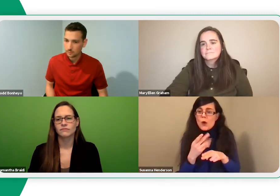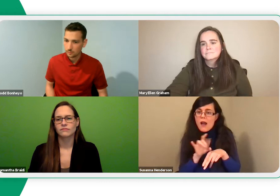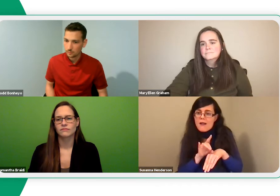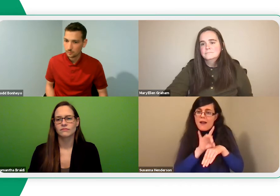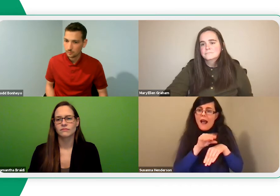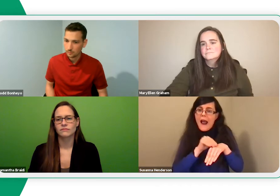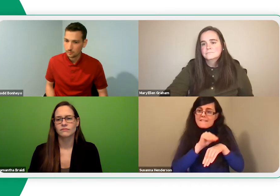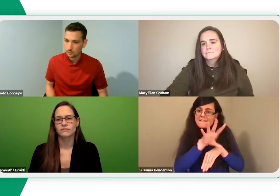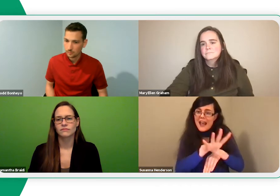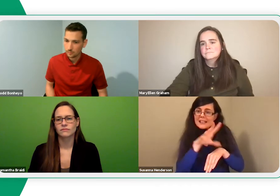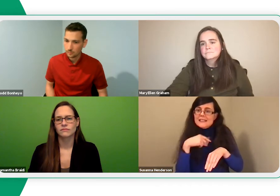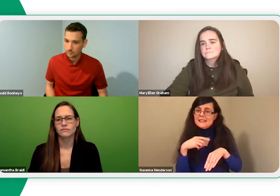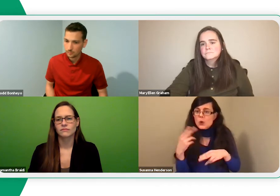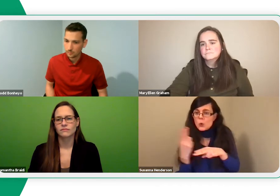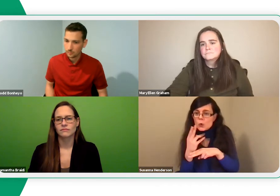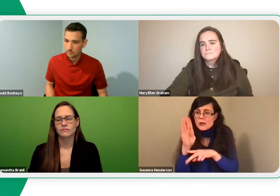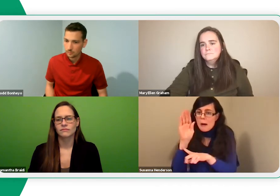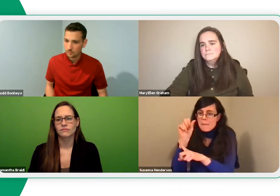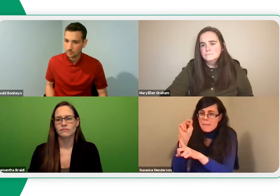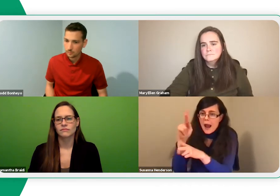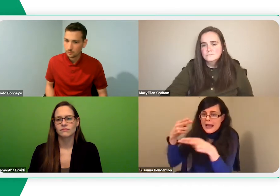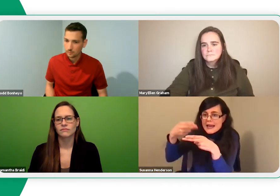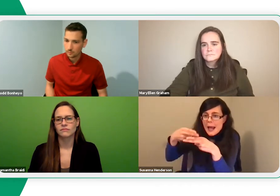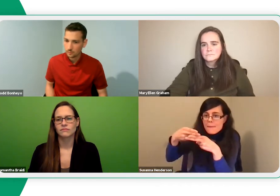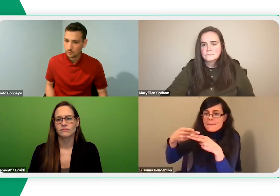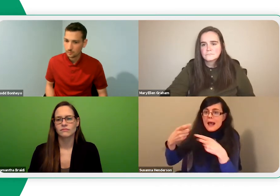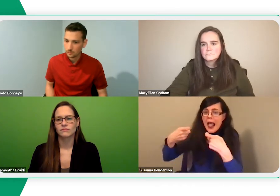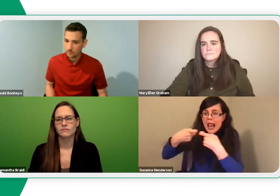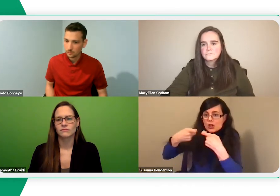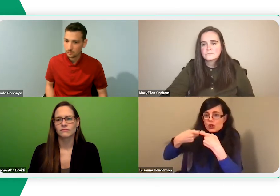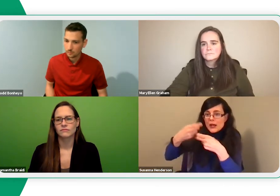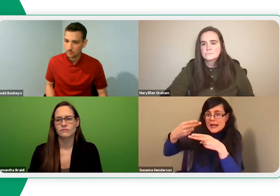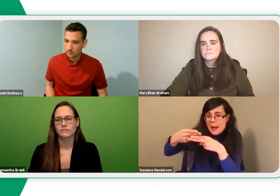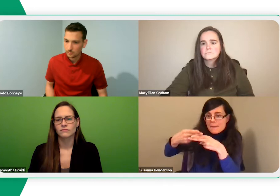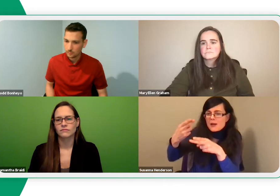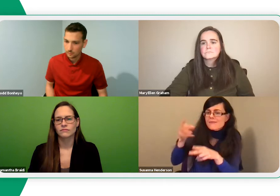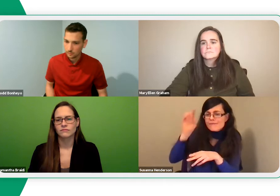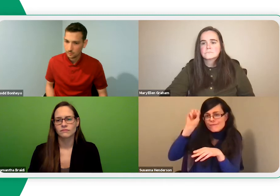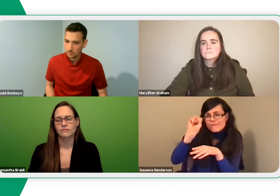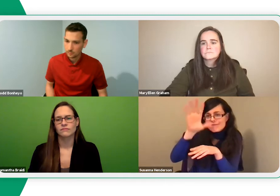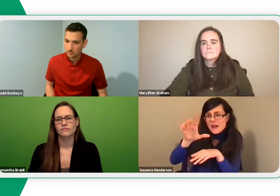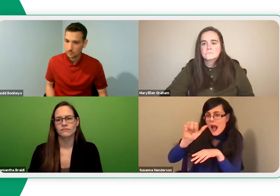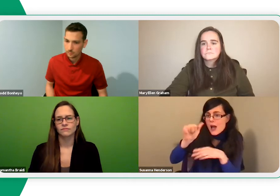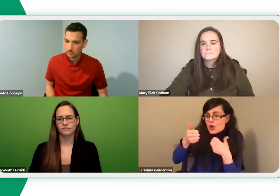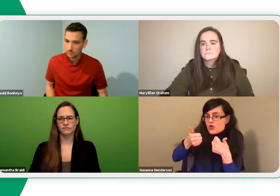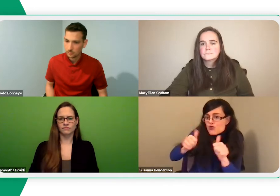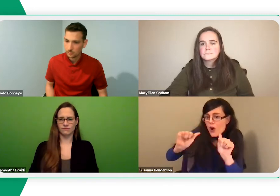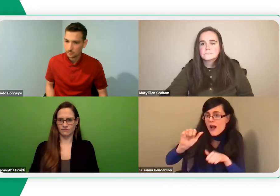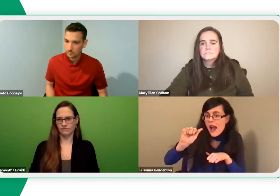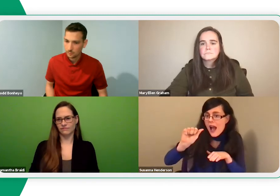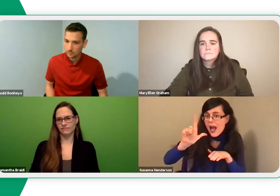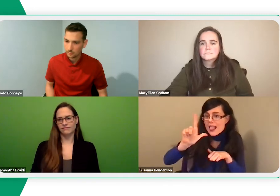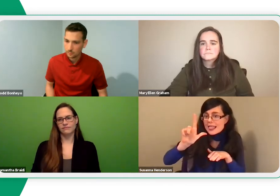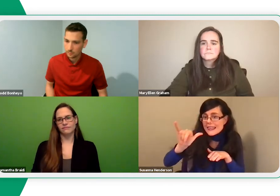need to build their credit scores. And instead, they need advice about how to use the bank, how to put